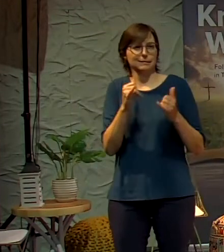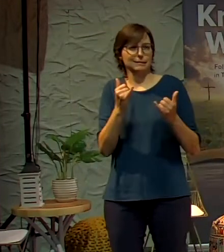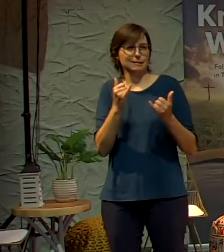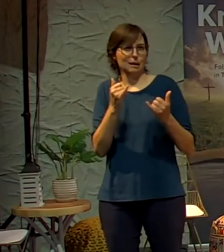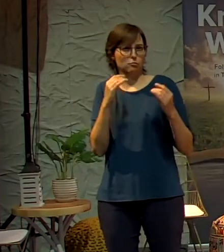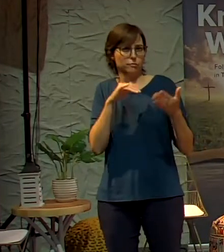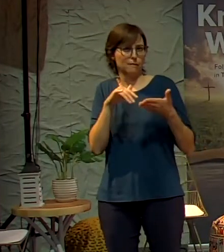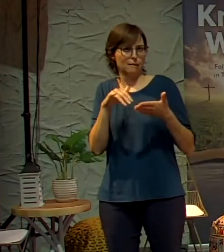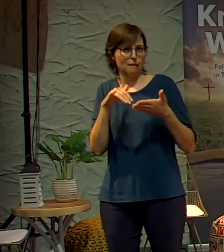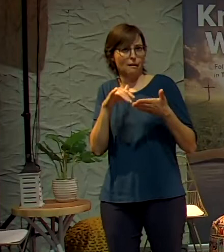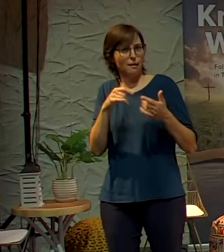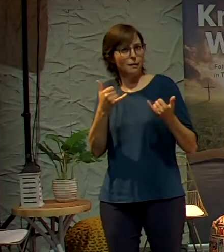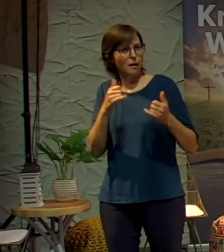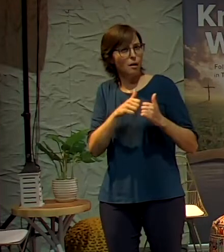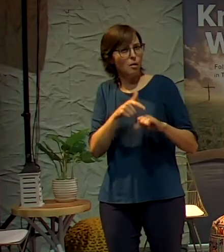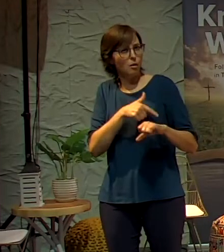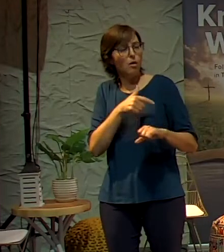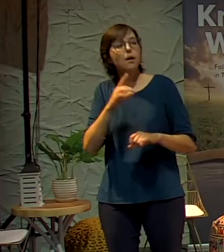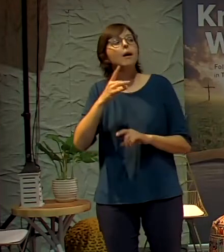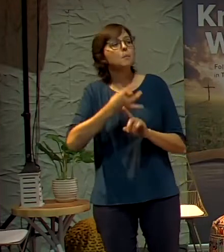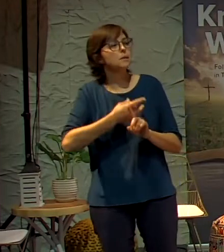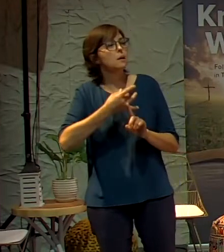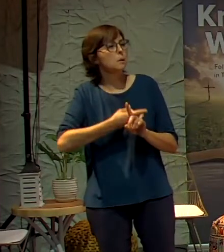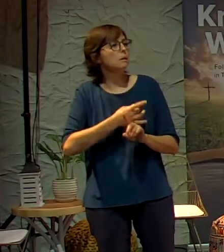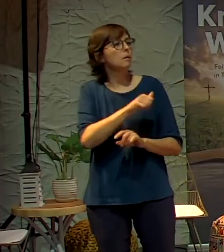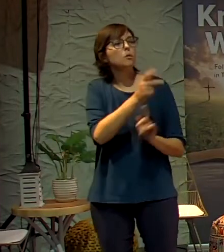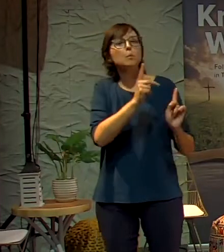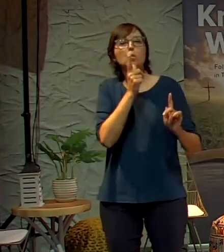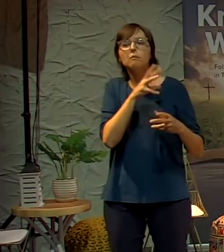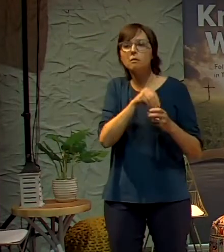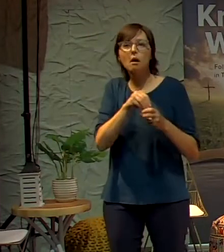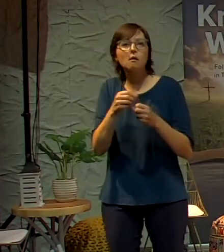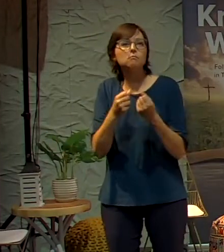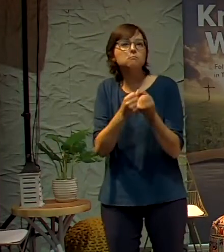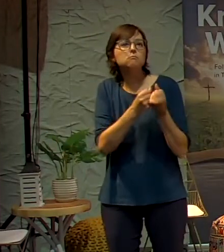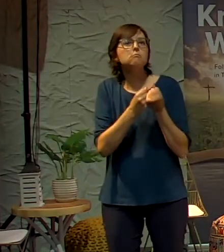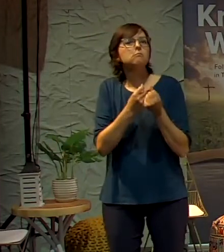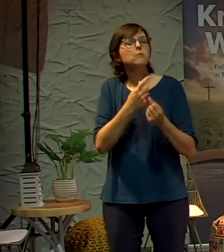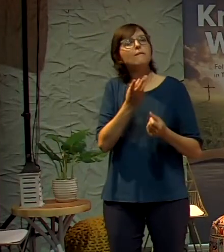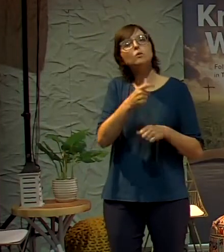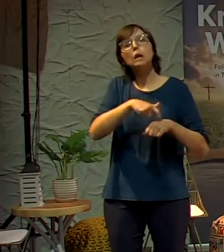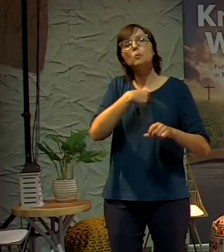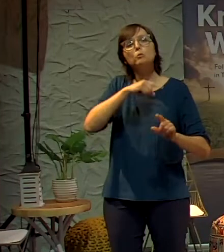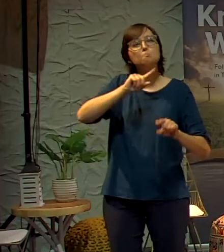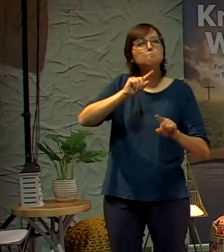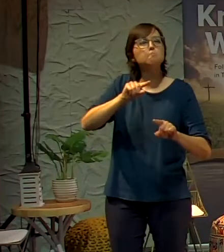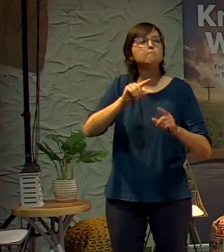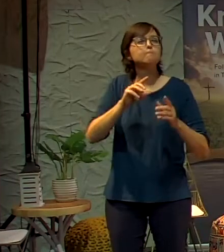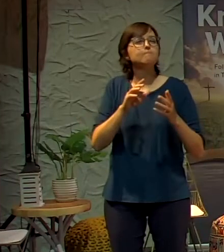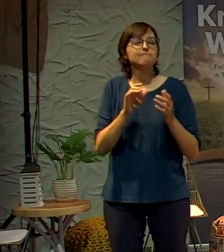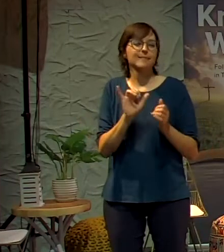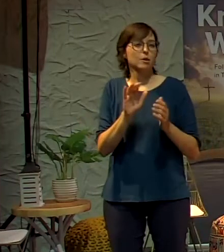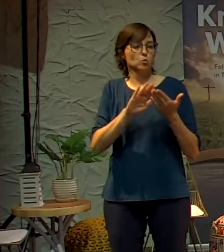now? 8 months? Yeah. Some others got involved. You know, we went out a couple of times and talked. There's this sort of